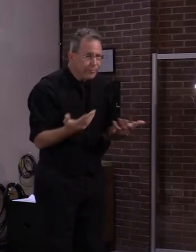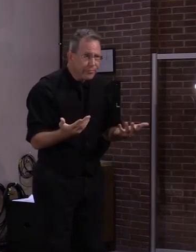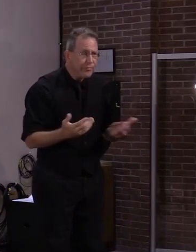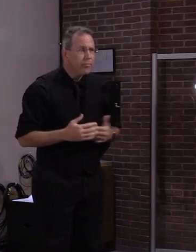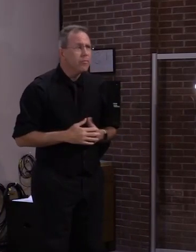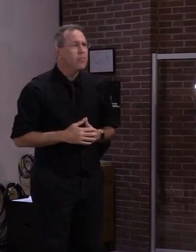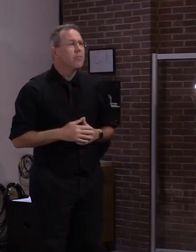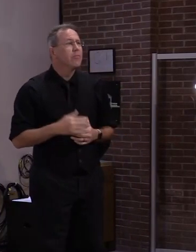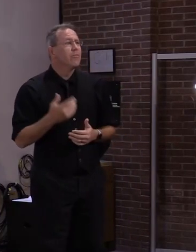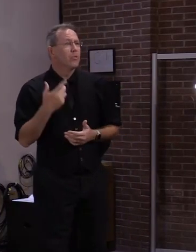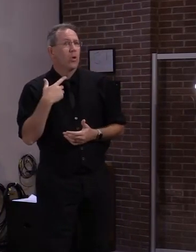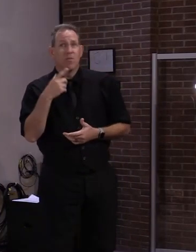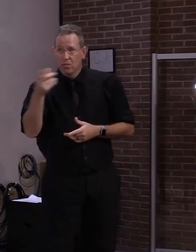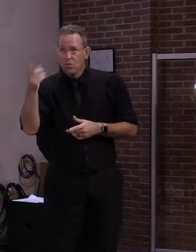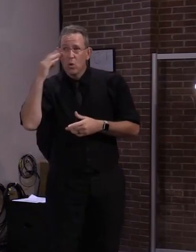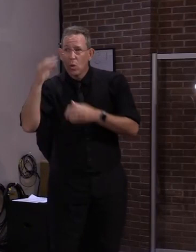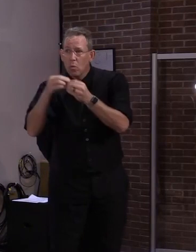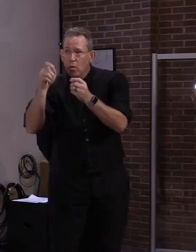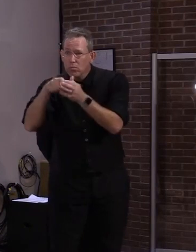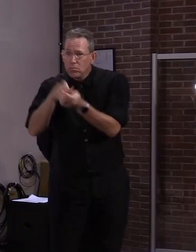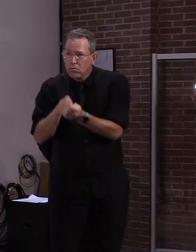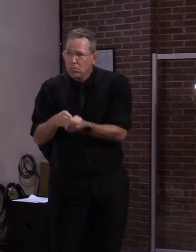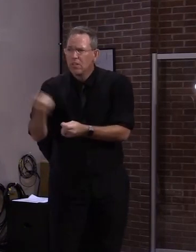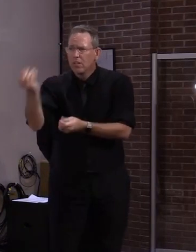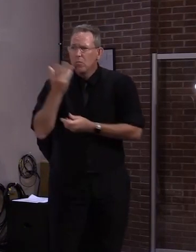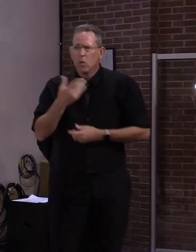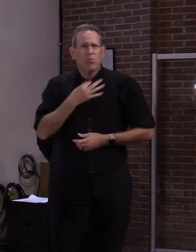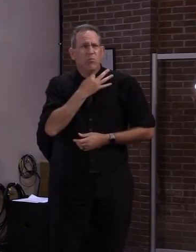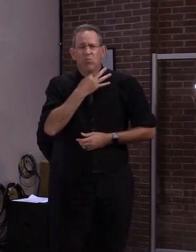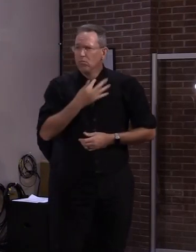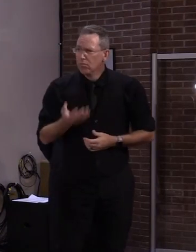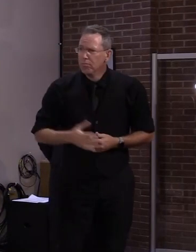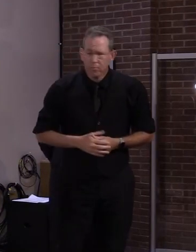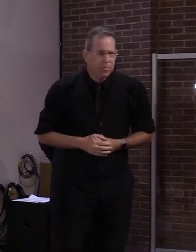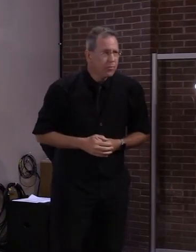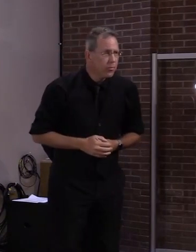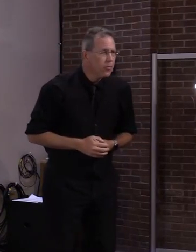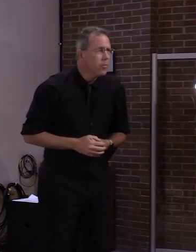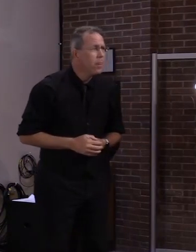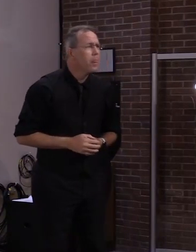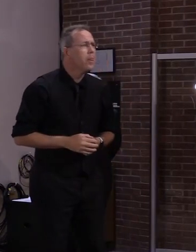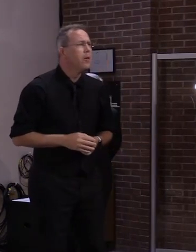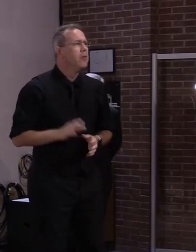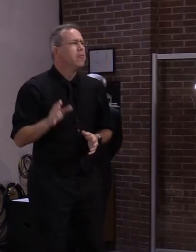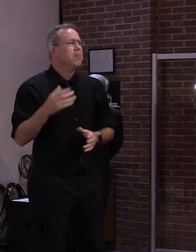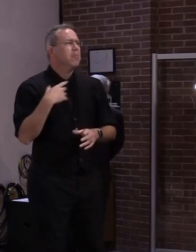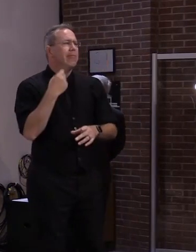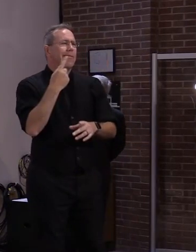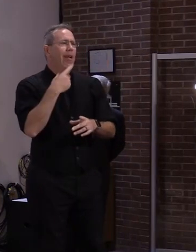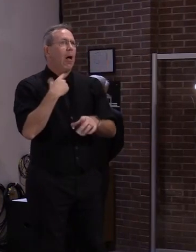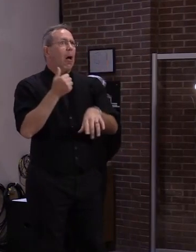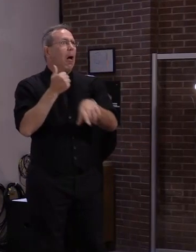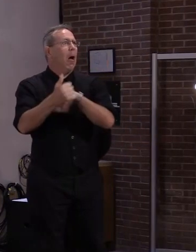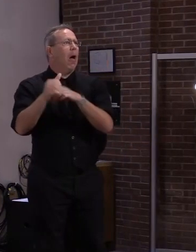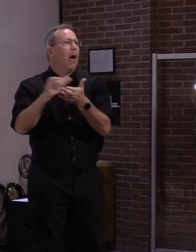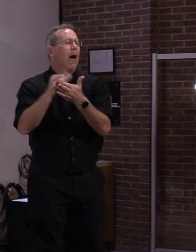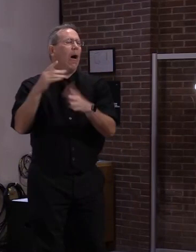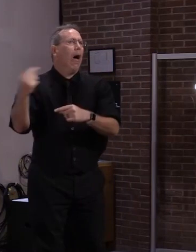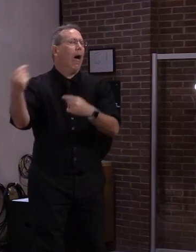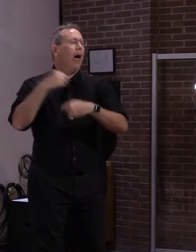appreciate it i can't blame them for wanting to come to vermont but uh i have no other info on that